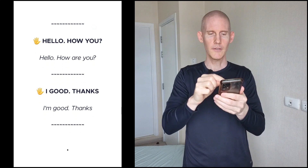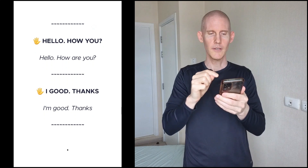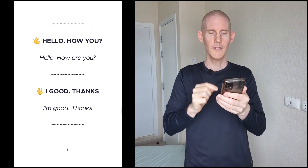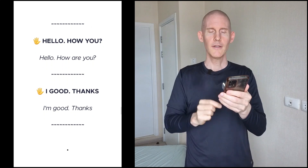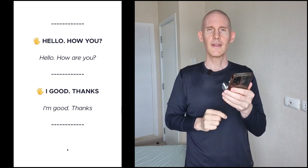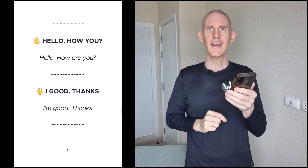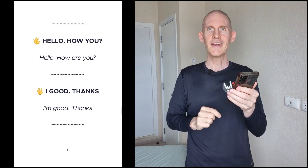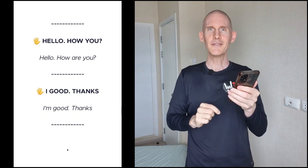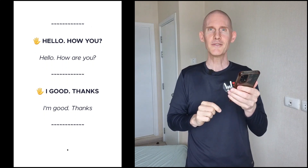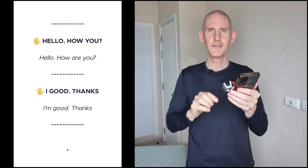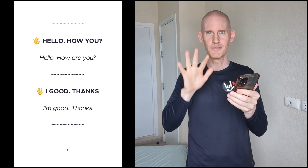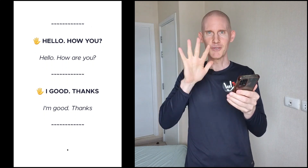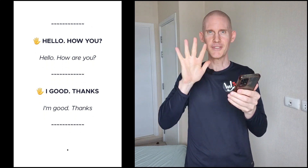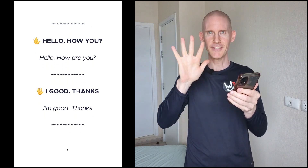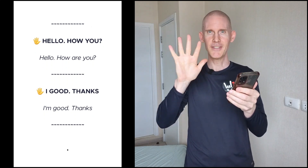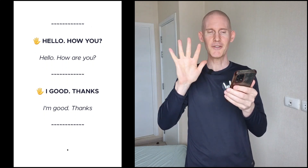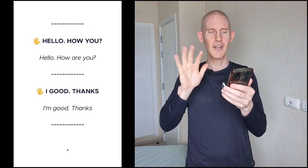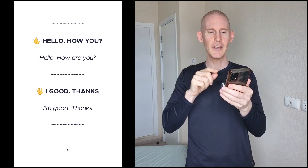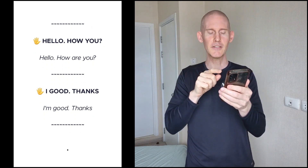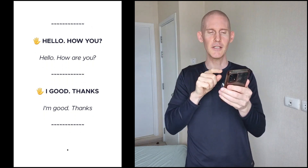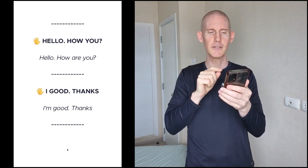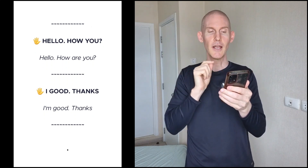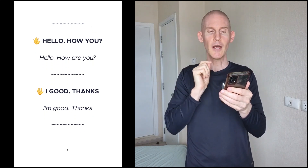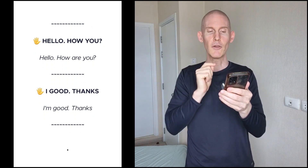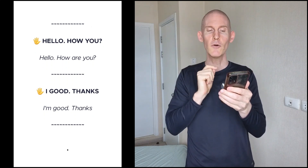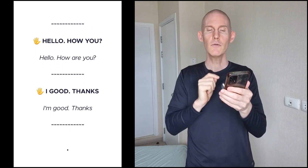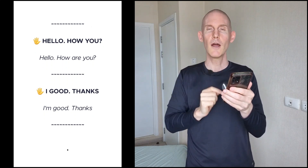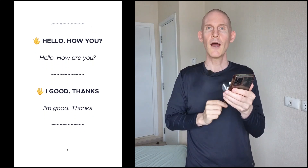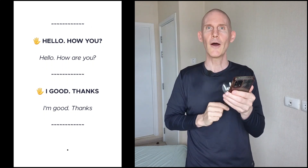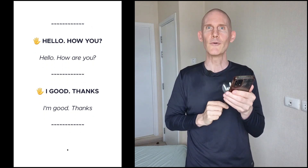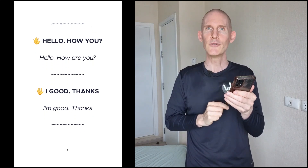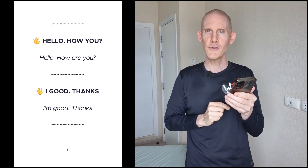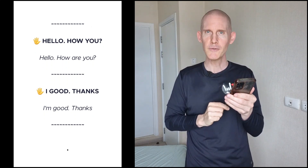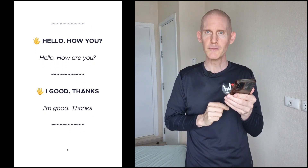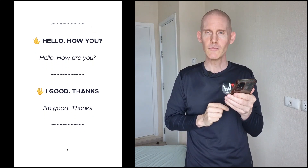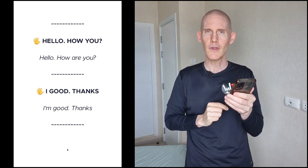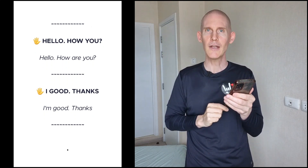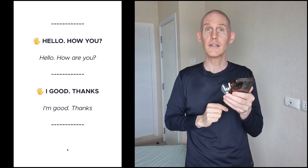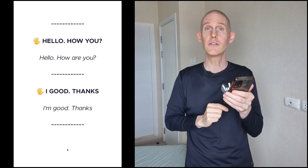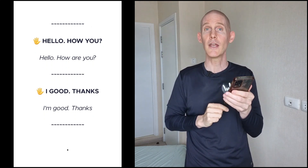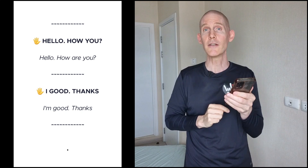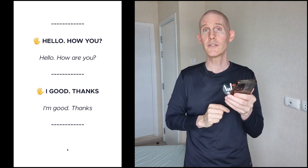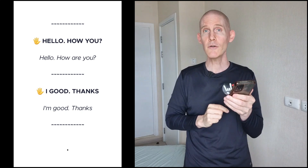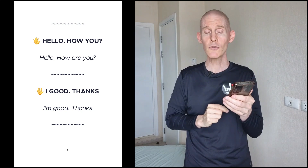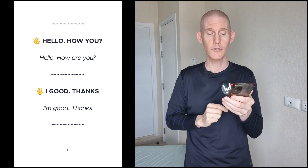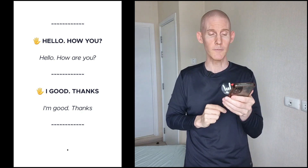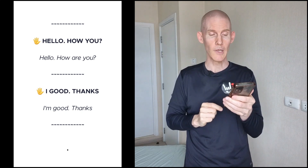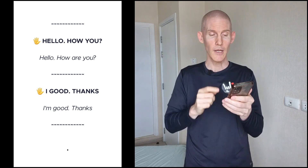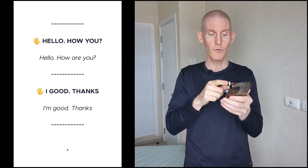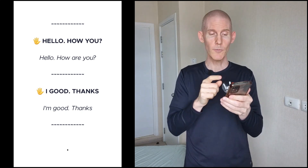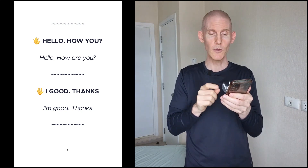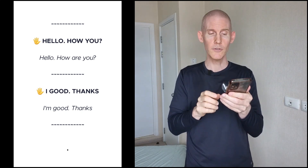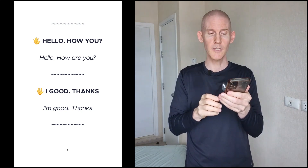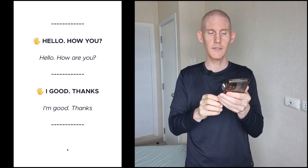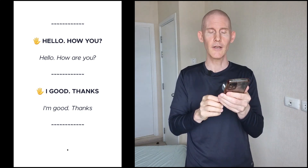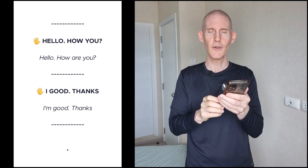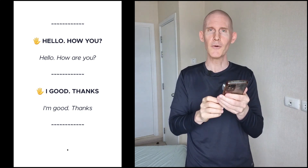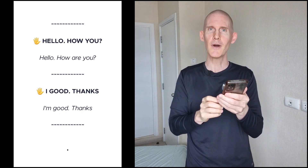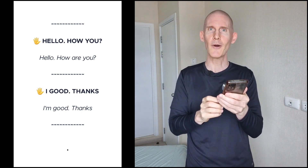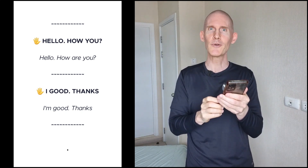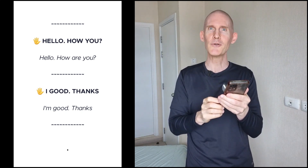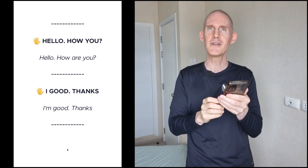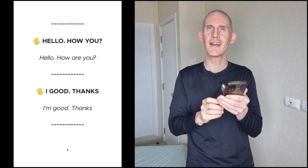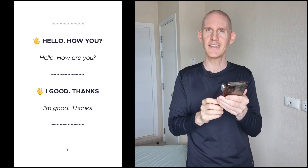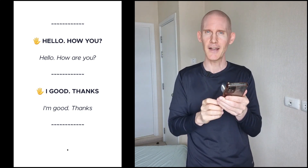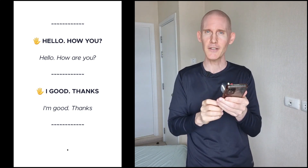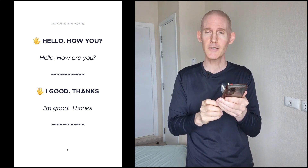All right, the hands, see the little hand, it says, hello, how you? That is the ASL version. And right below it says, hello,